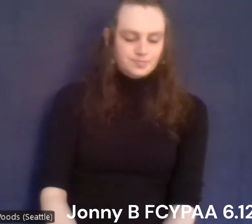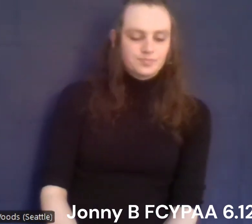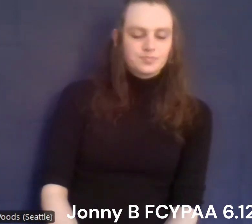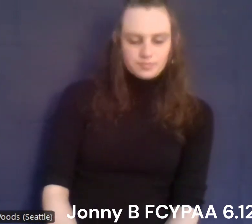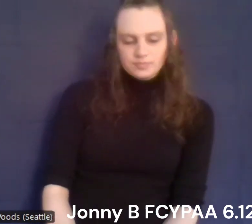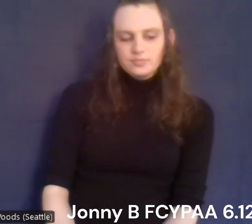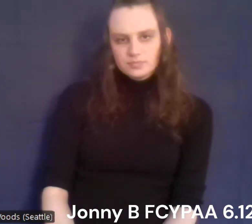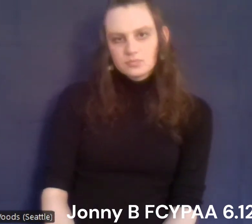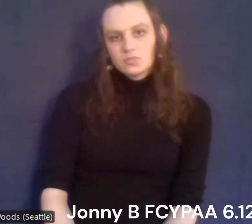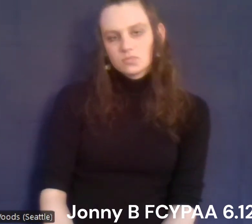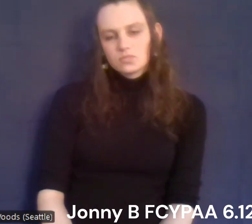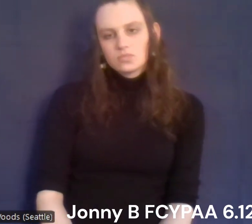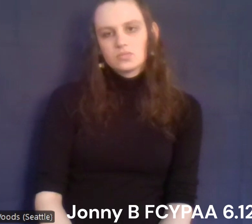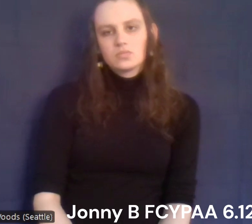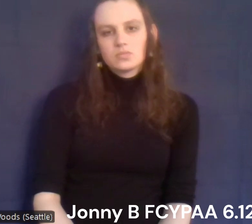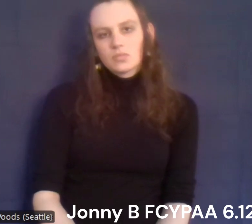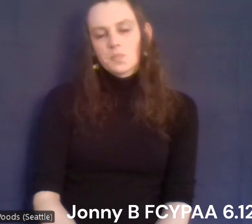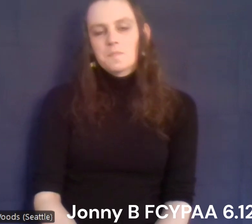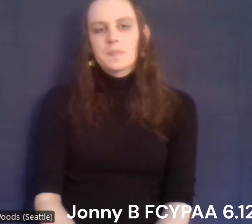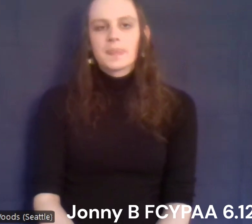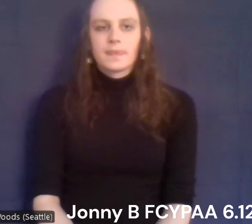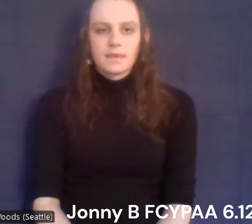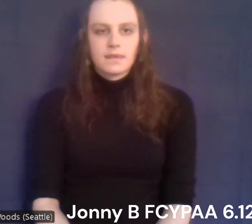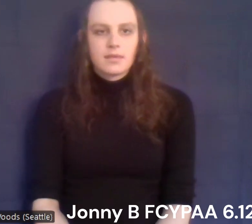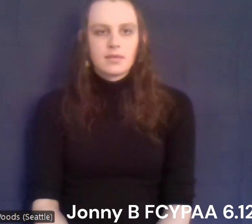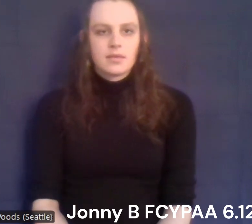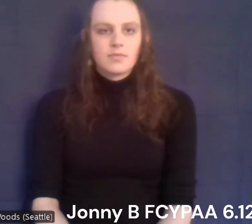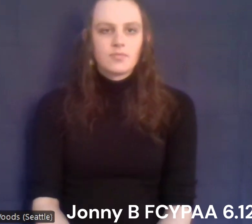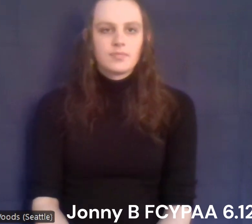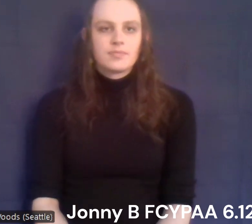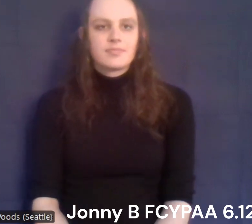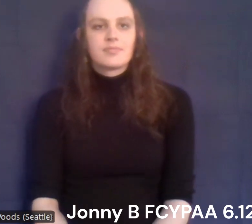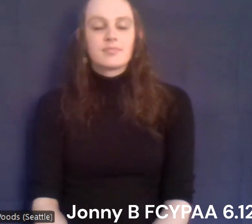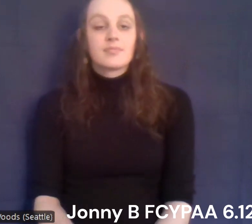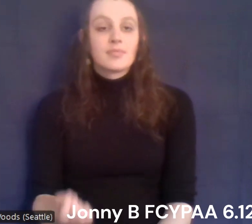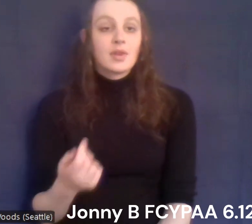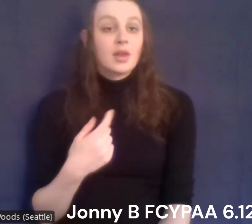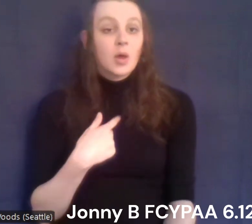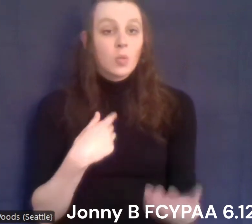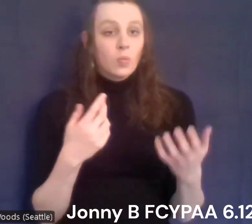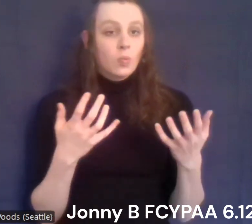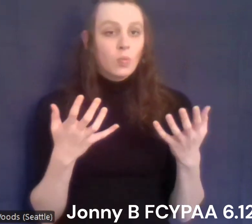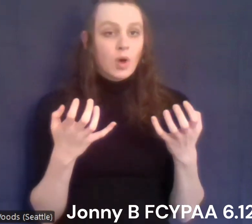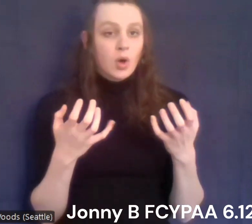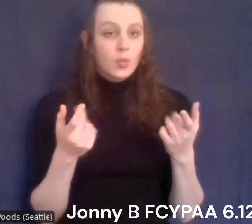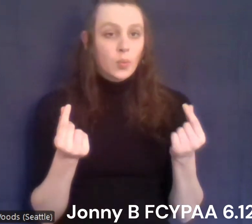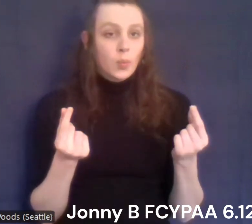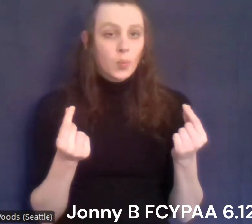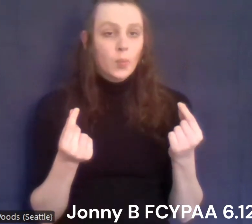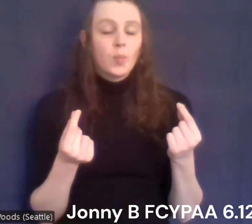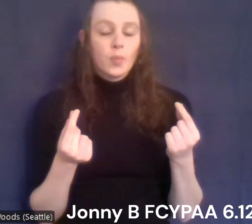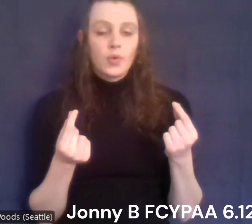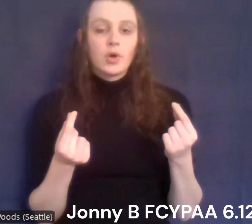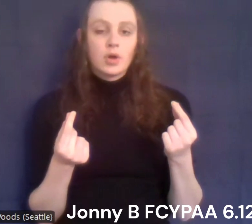my, uh, what I wanted to do, like all those like goals